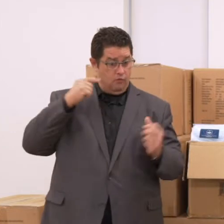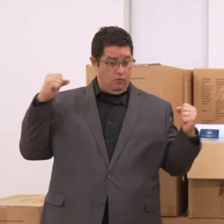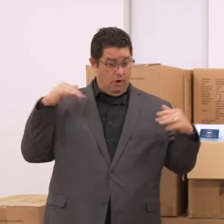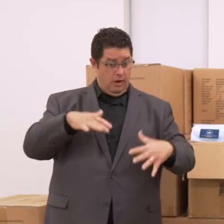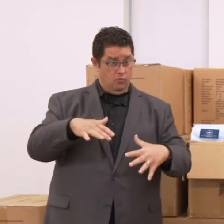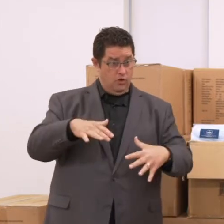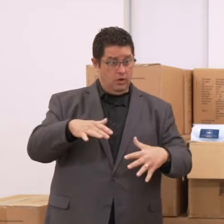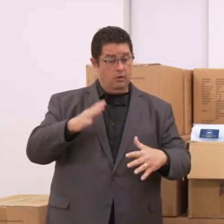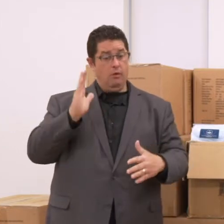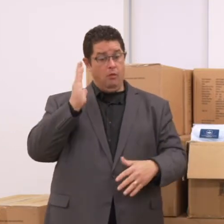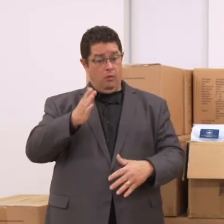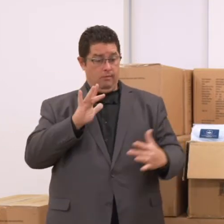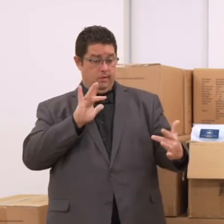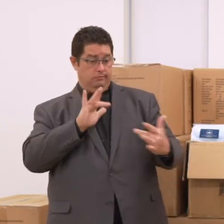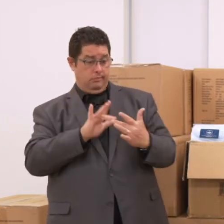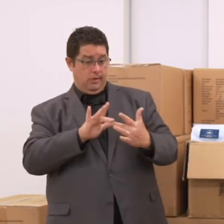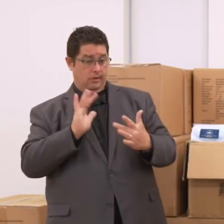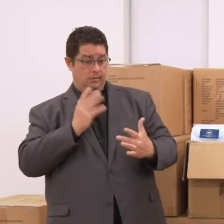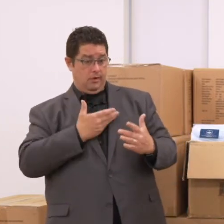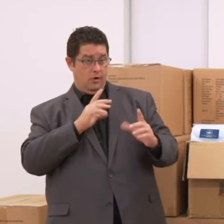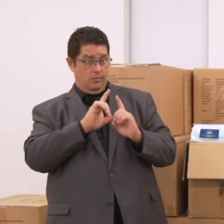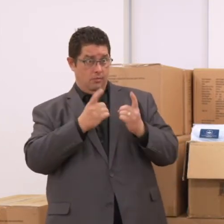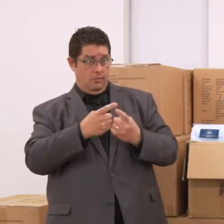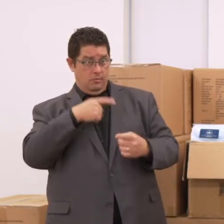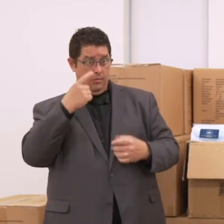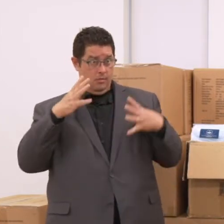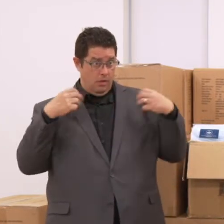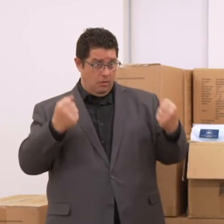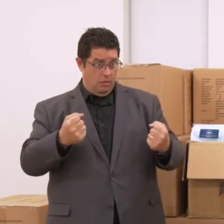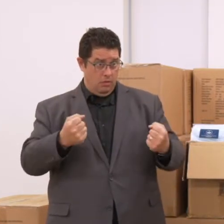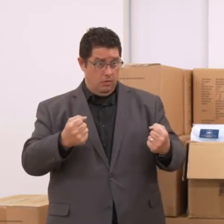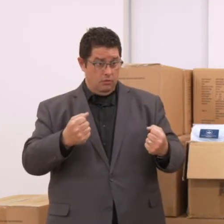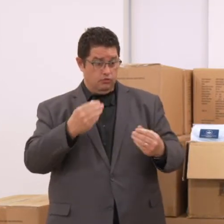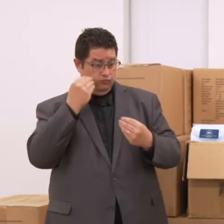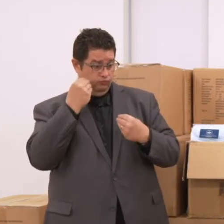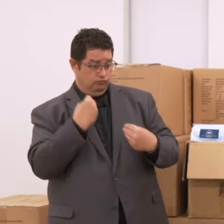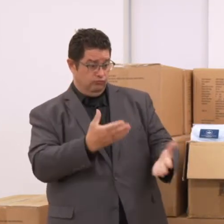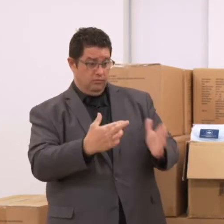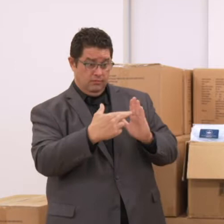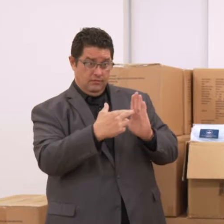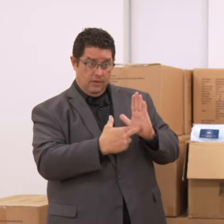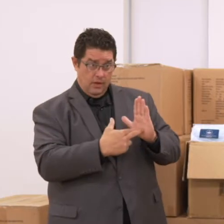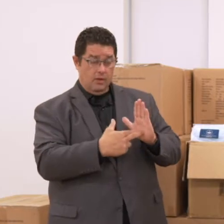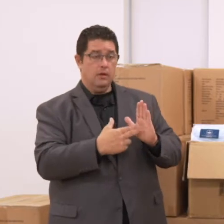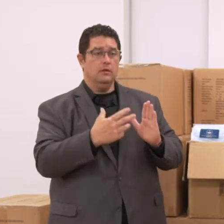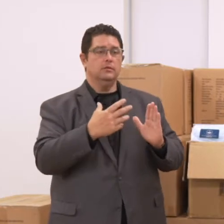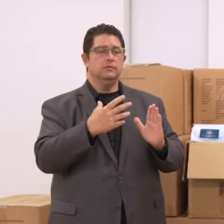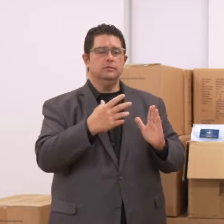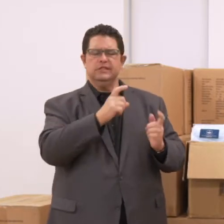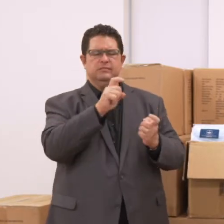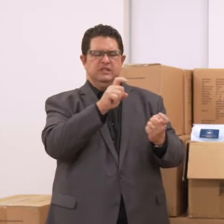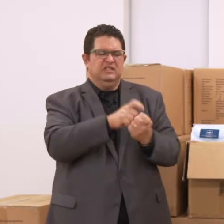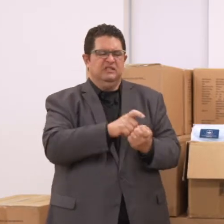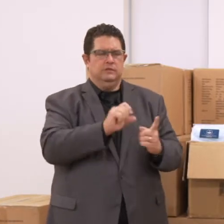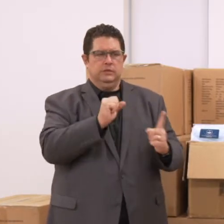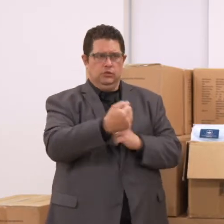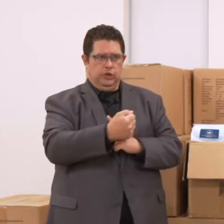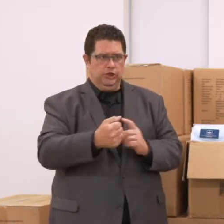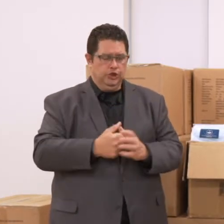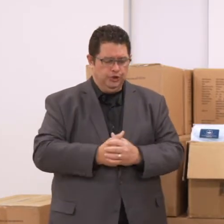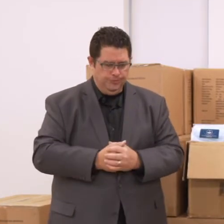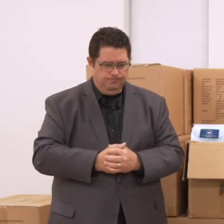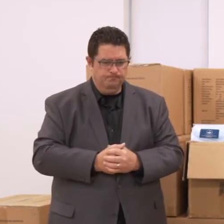gatherings will be contacted by our Department of Public Health to give guidelines and any specific circumstances.